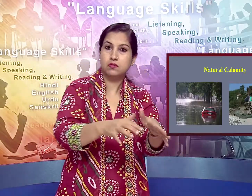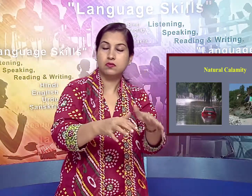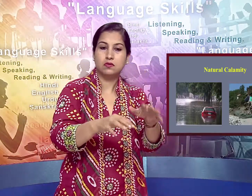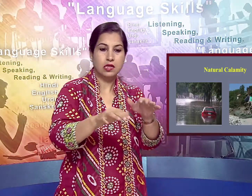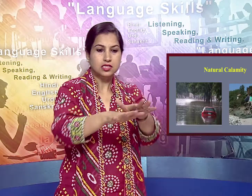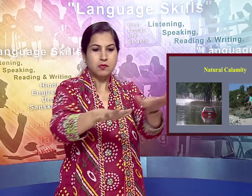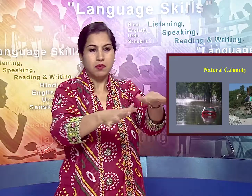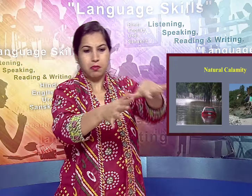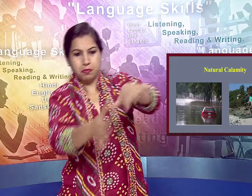landslides,